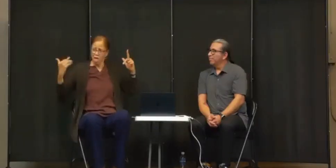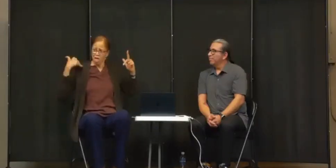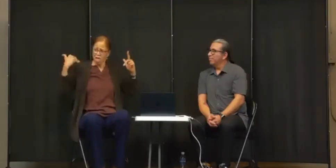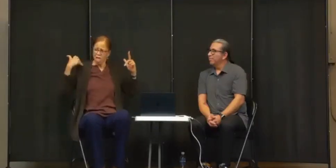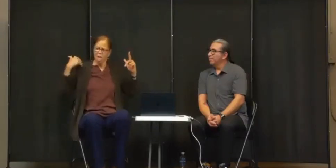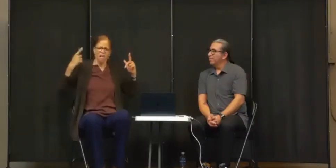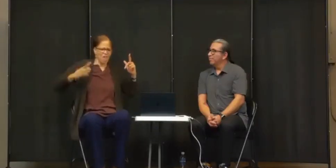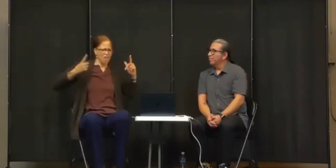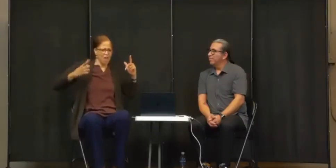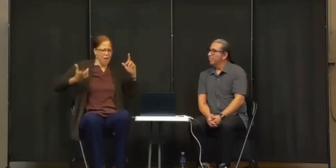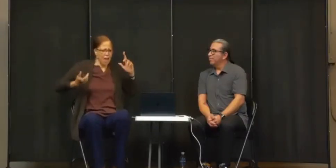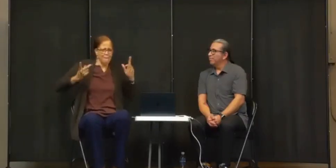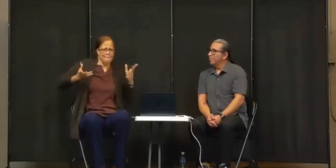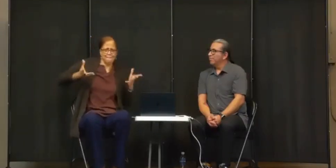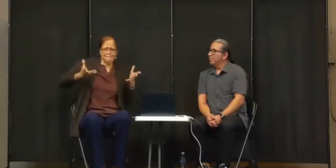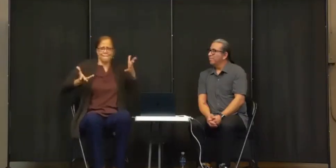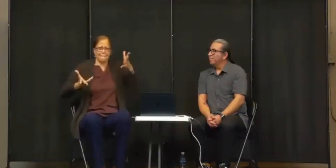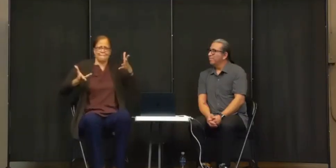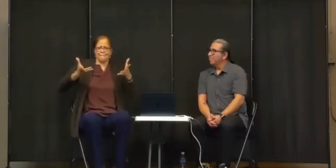did that.